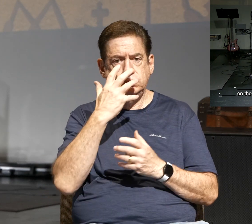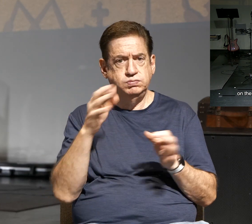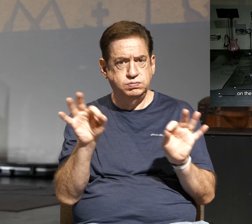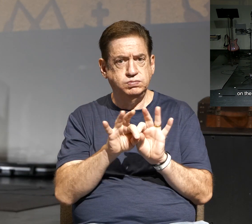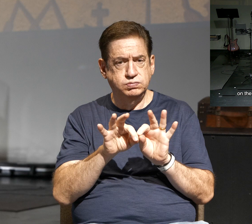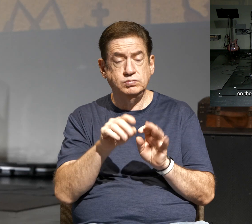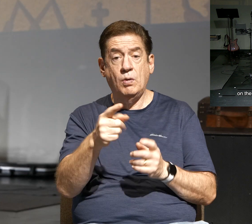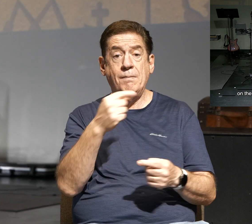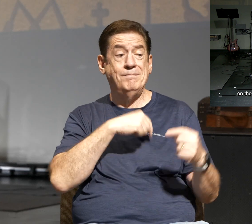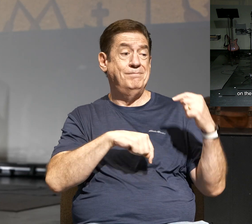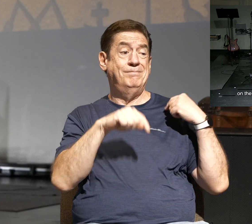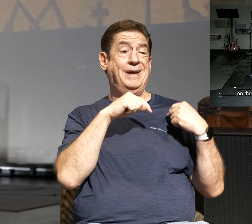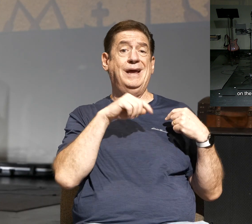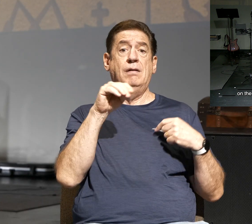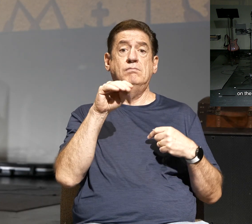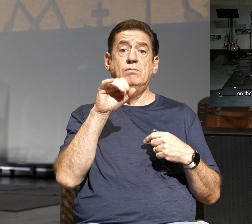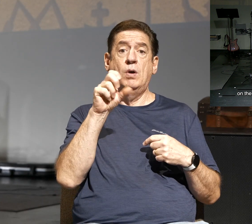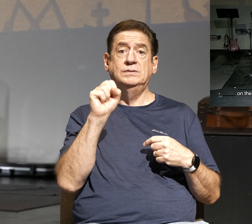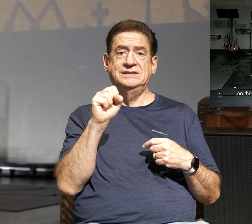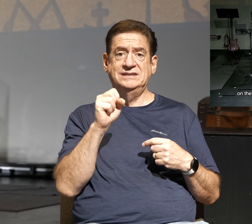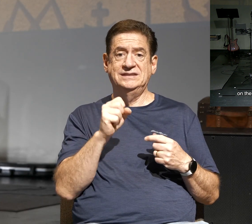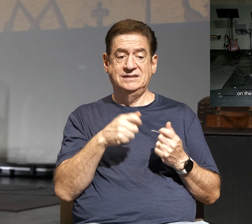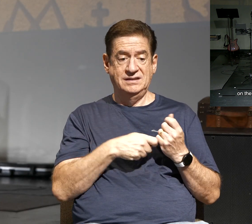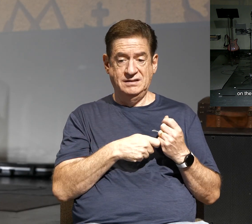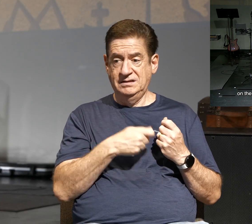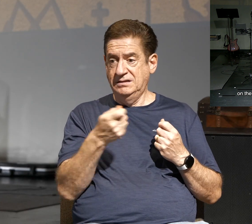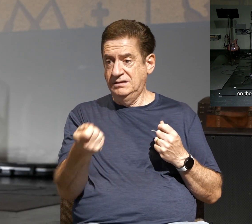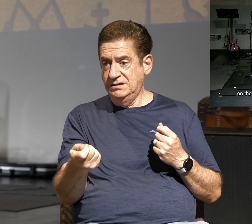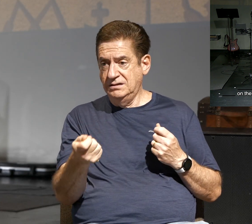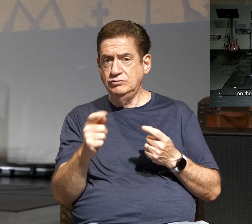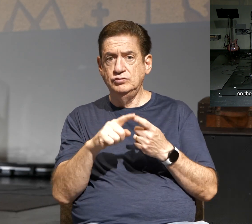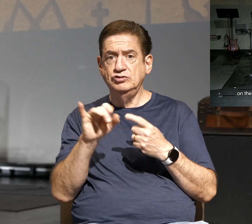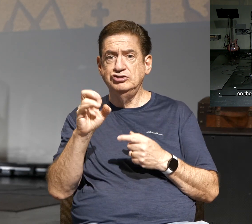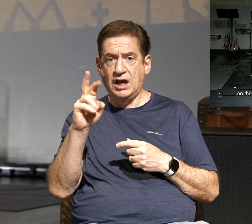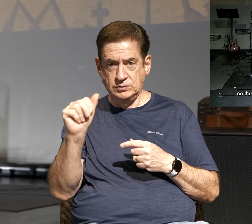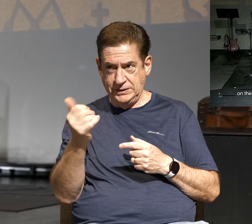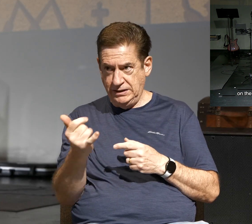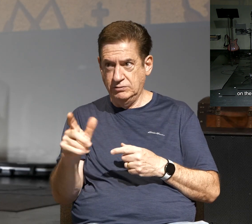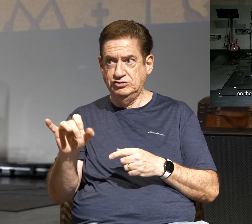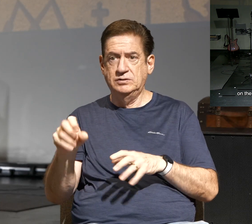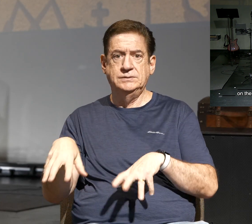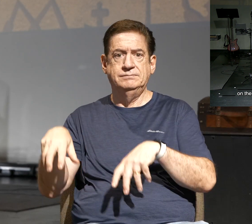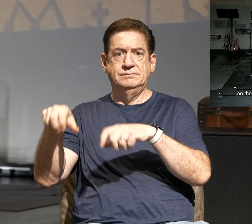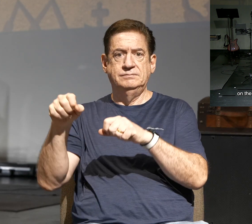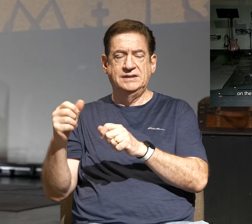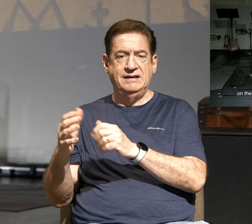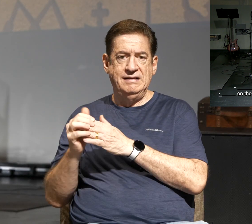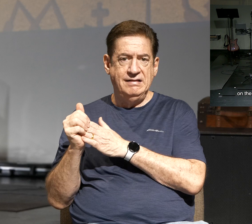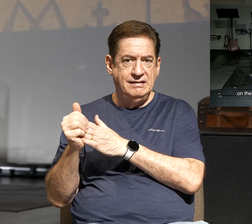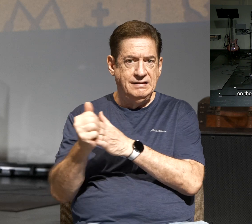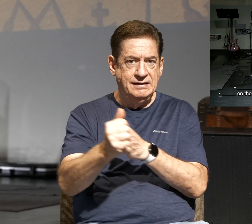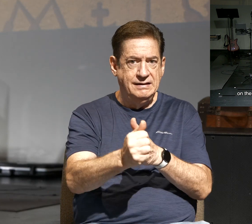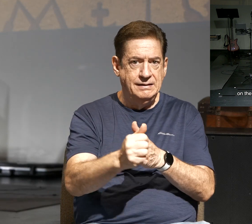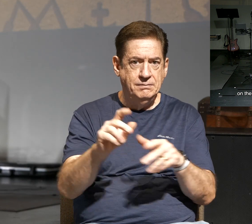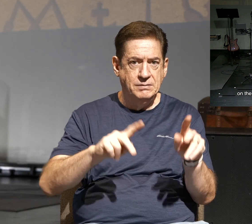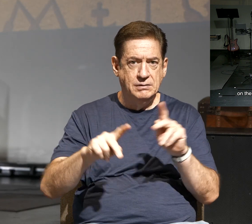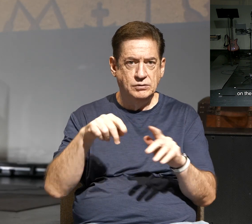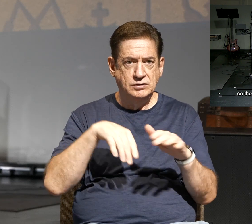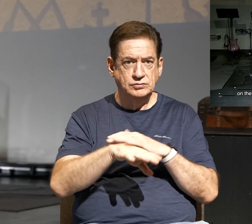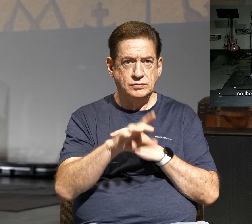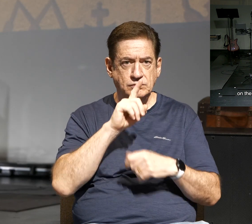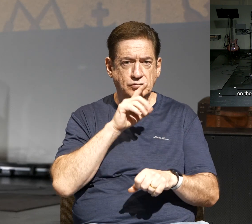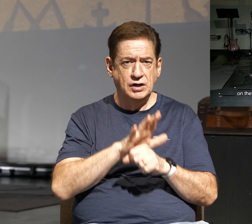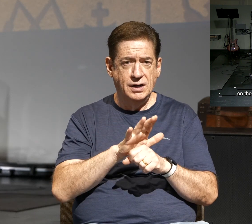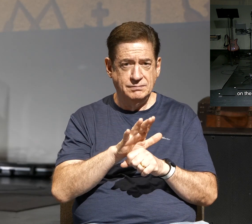back to Moses, Moses handed the baton off to Joshua, and Joshua is now leading the people into the promised land. And so this is really important, but